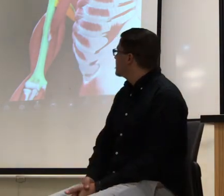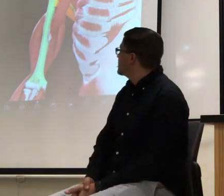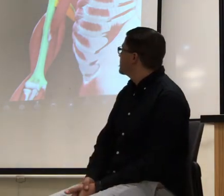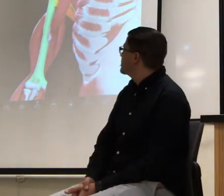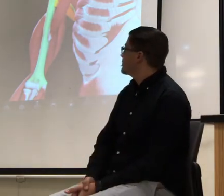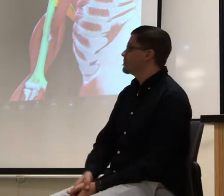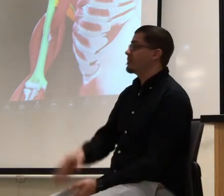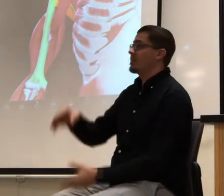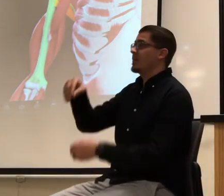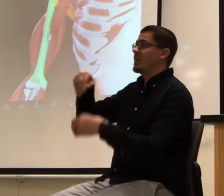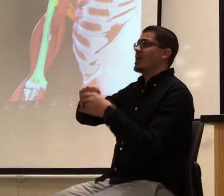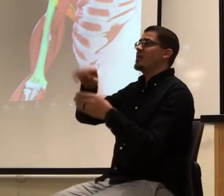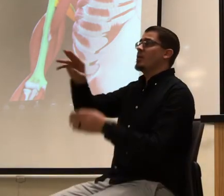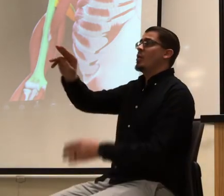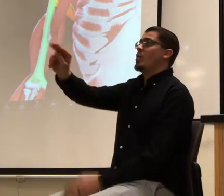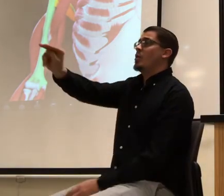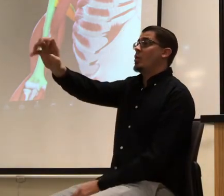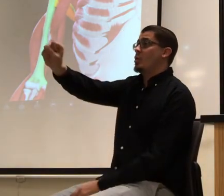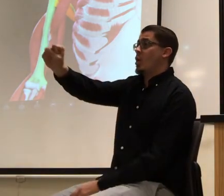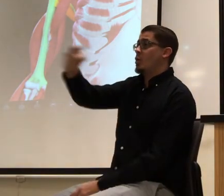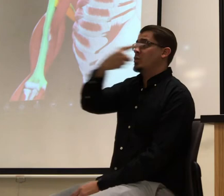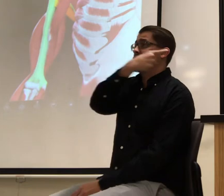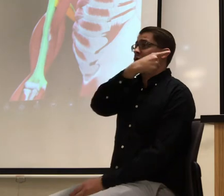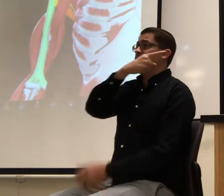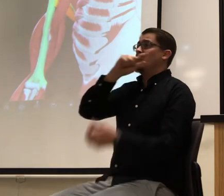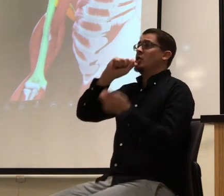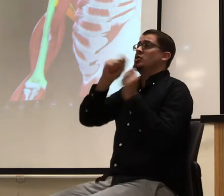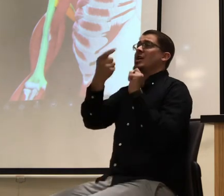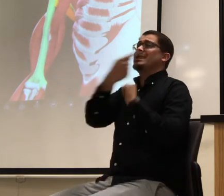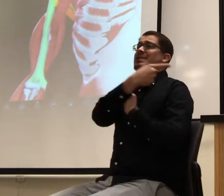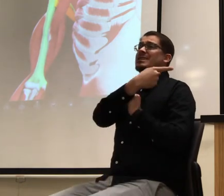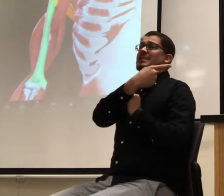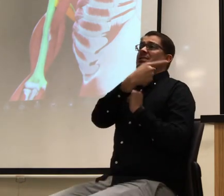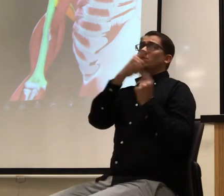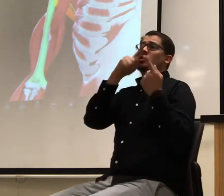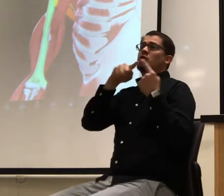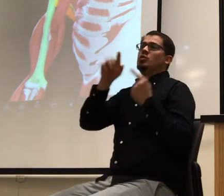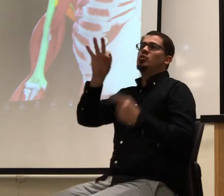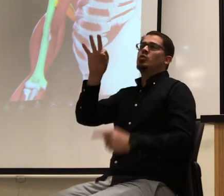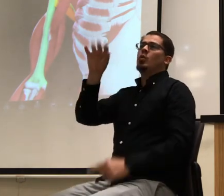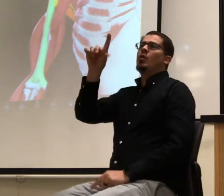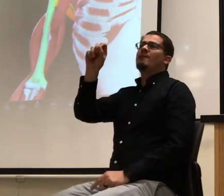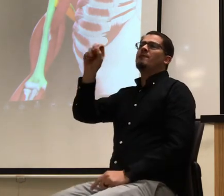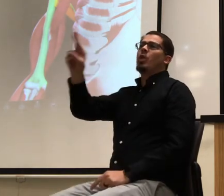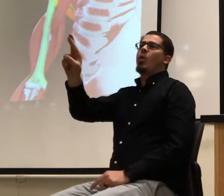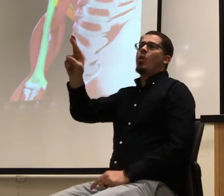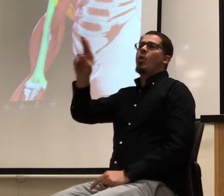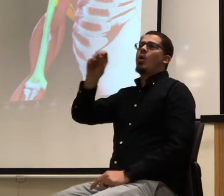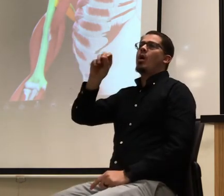In your notes, change this to floor of intratubercular groove. I think that's more accurate.